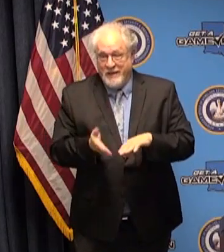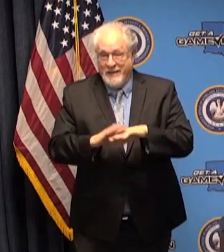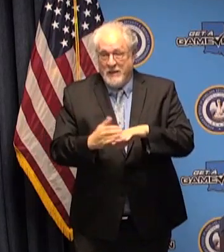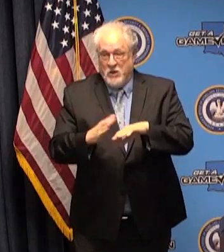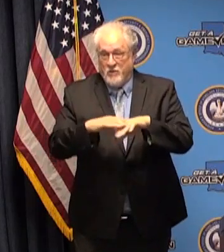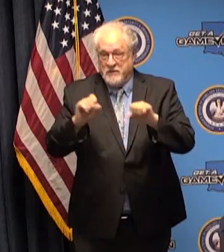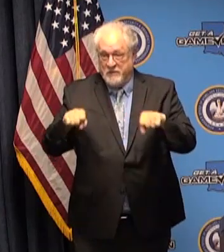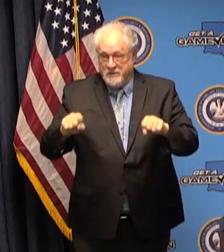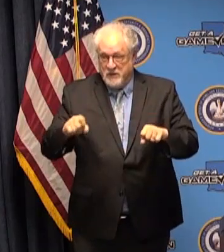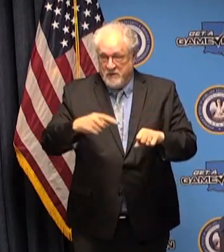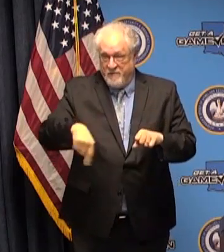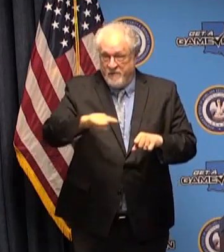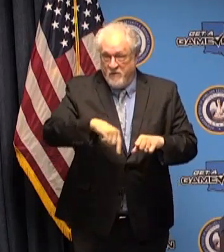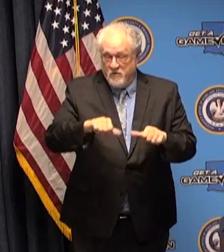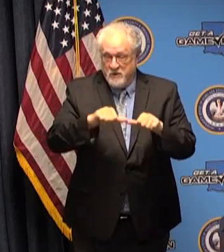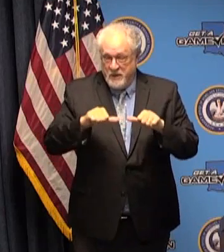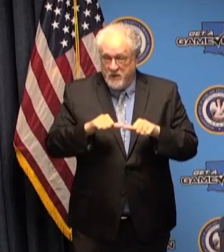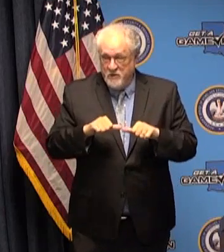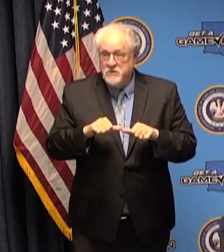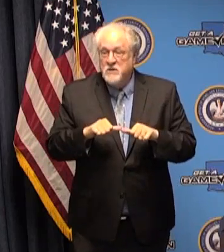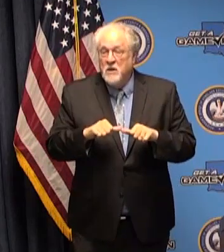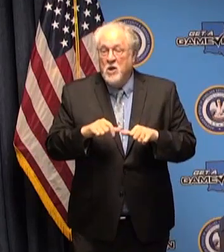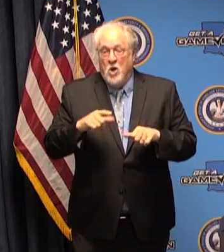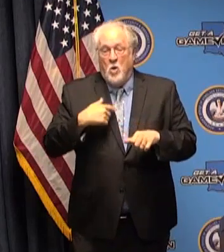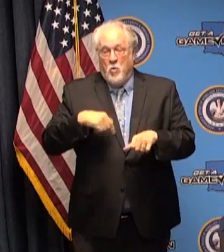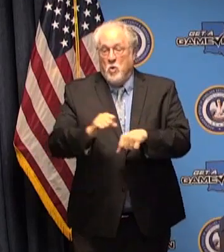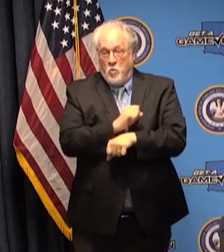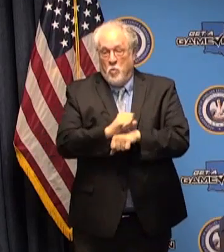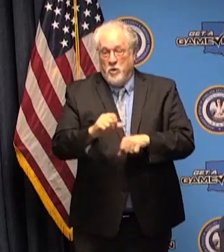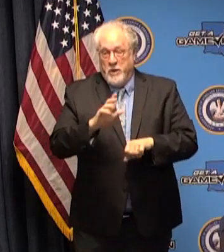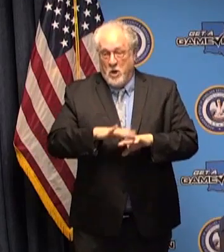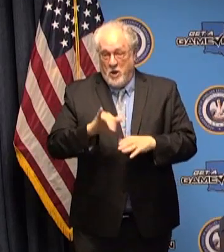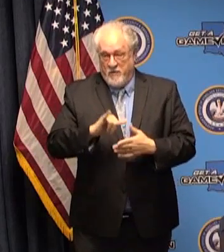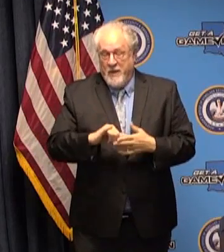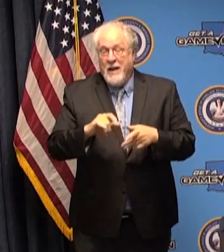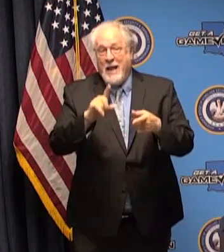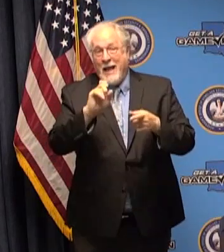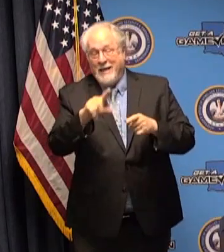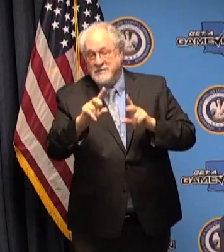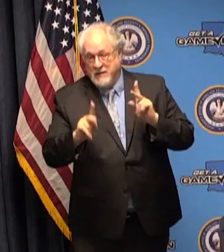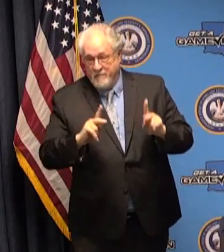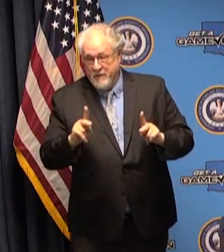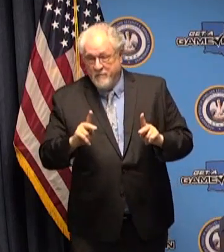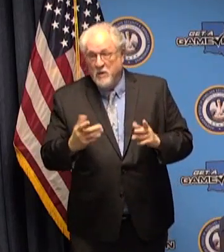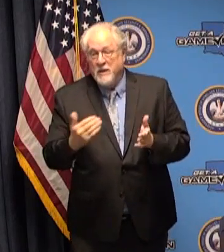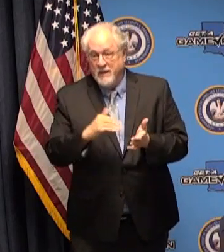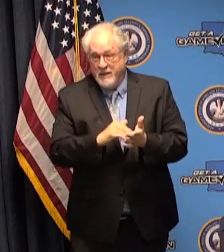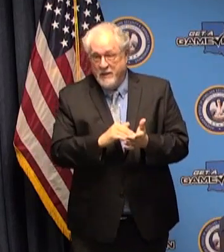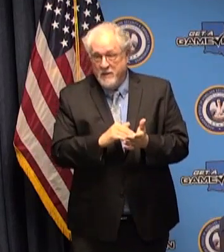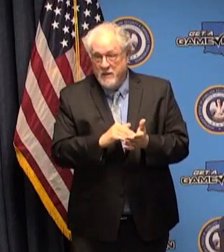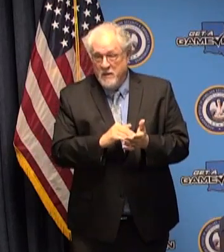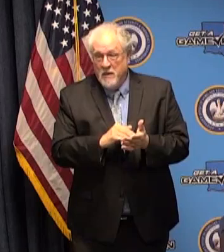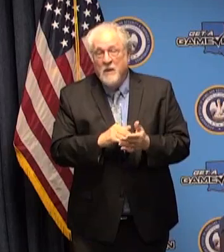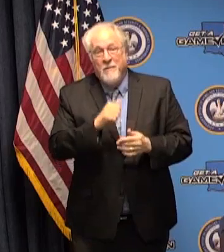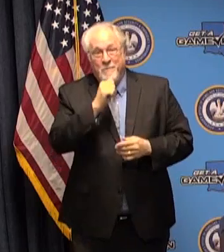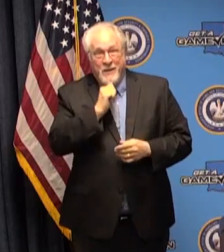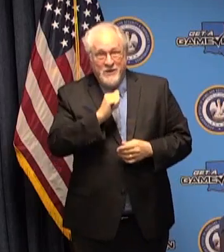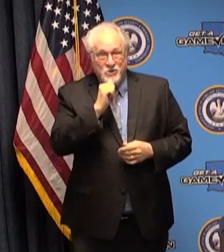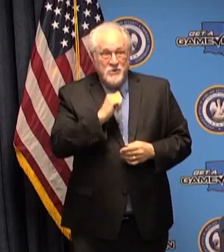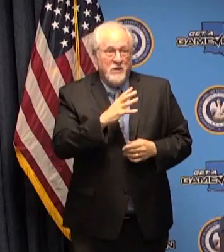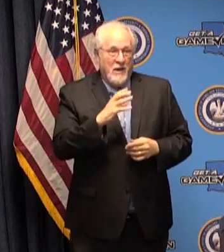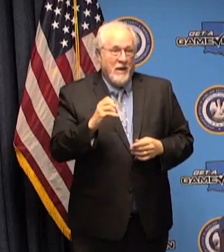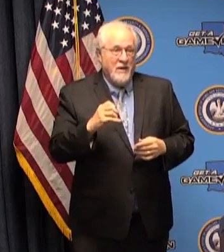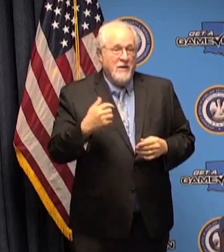the capacity of these sites. We're working that aggressively, and we're asking people, again, to be